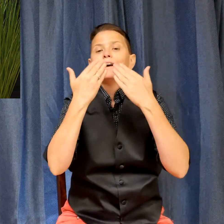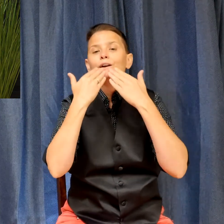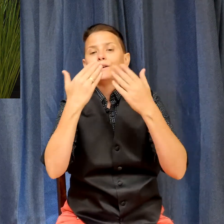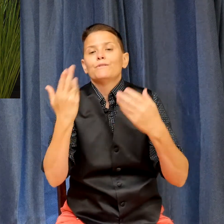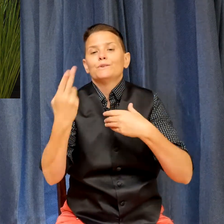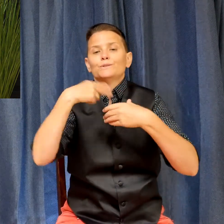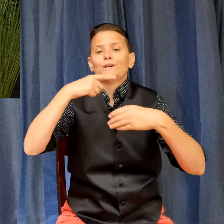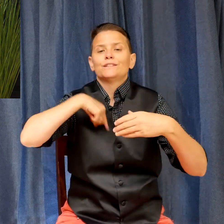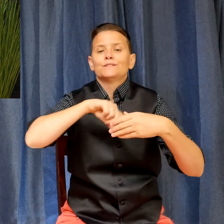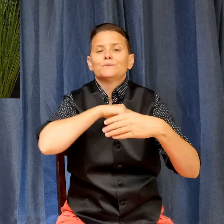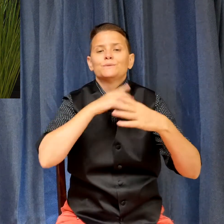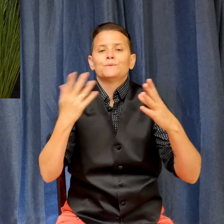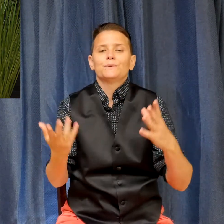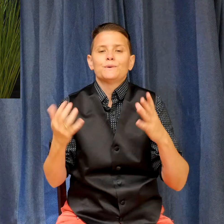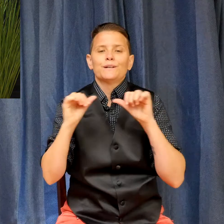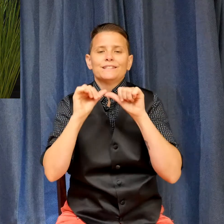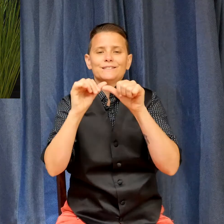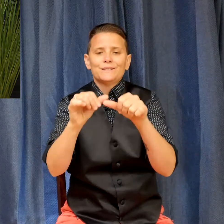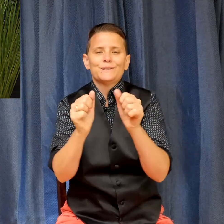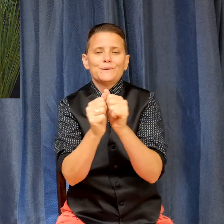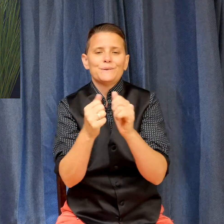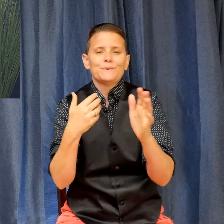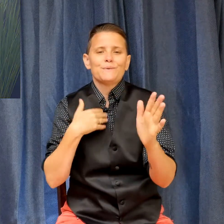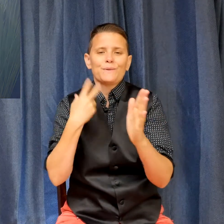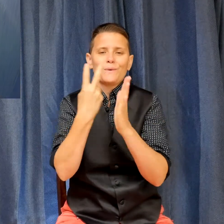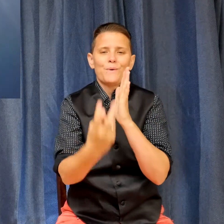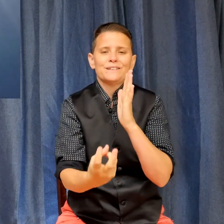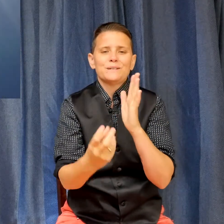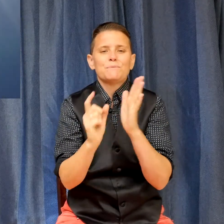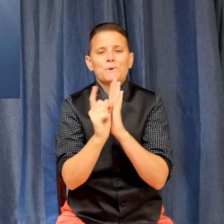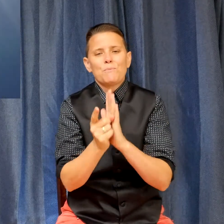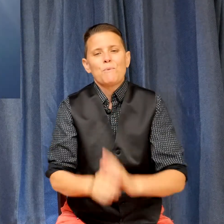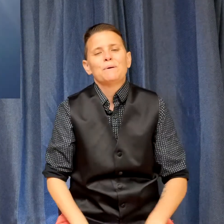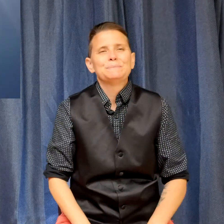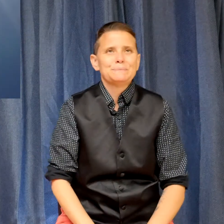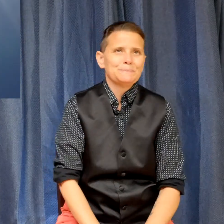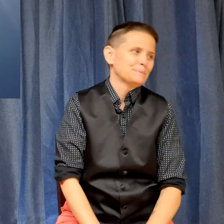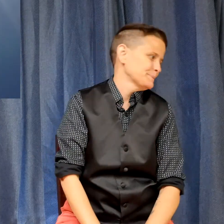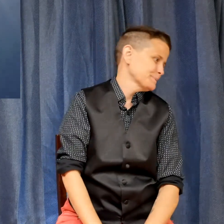for Going Deeper. Have a great week. Take care.